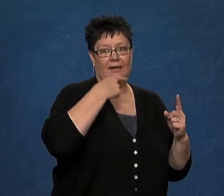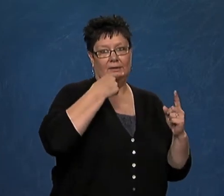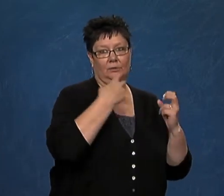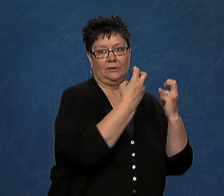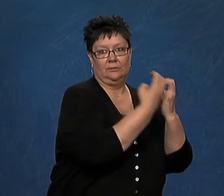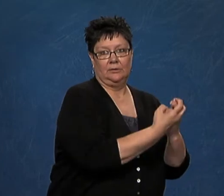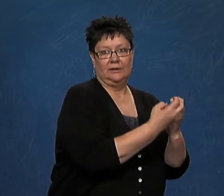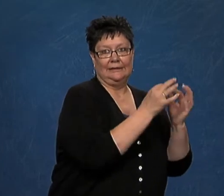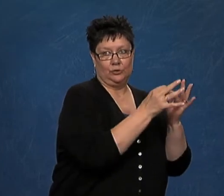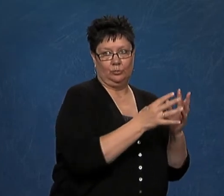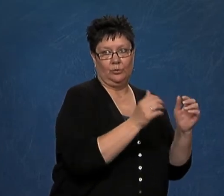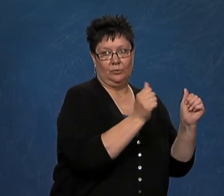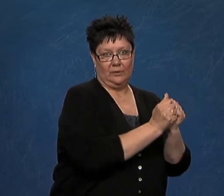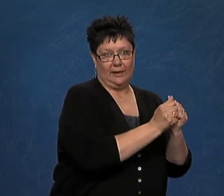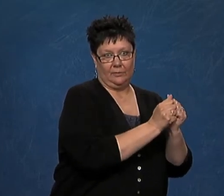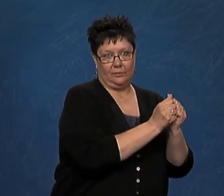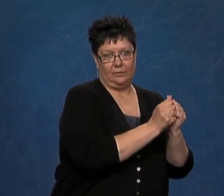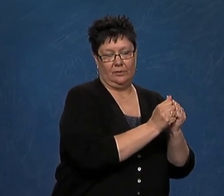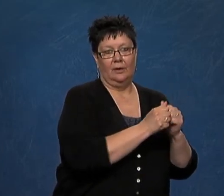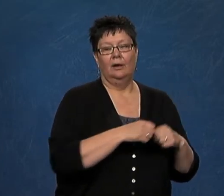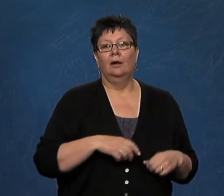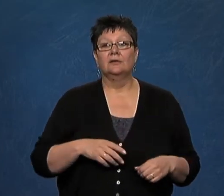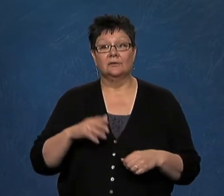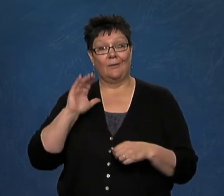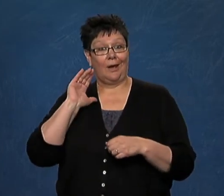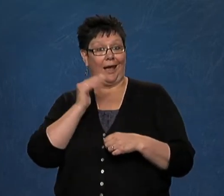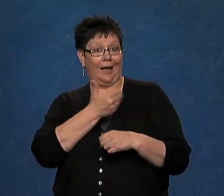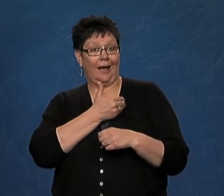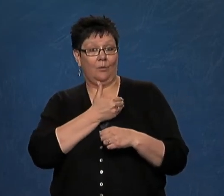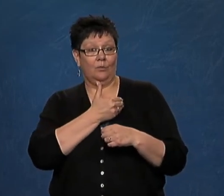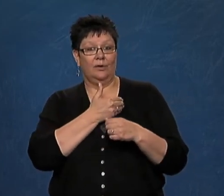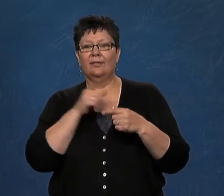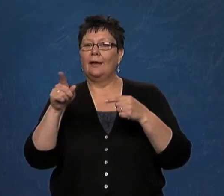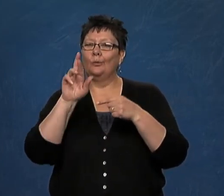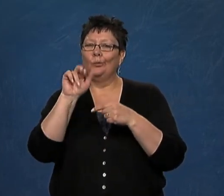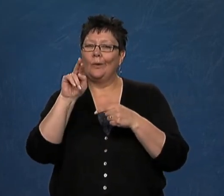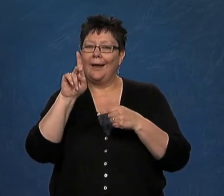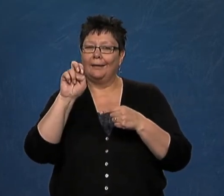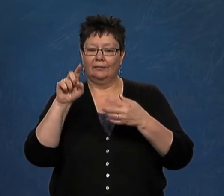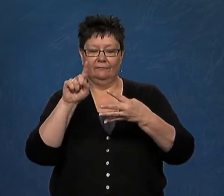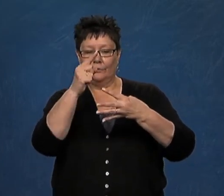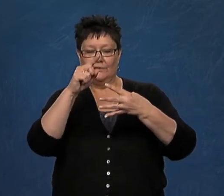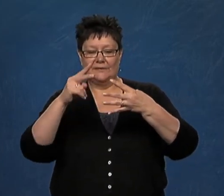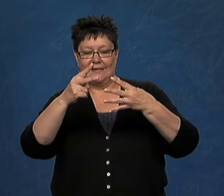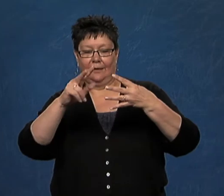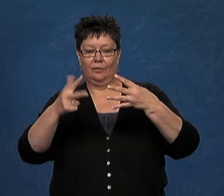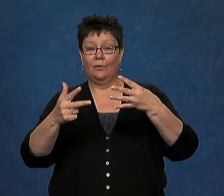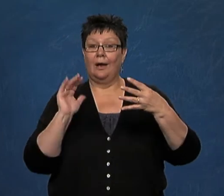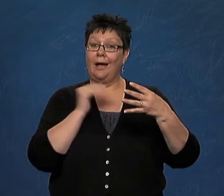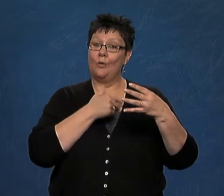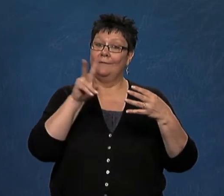technology, but the recommendation was that the interpreter and the deaf person be in the same location. So then we